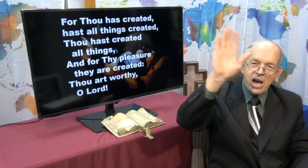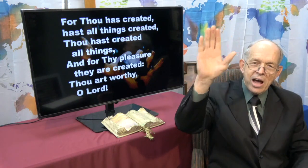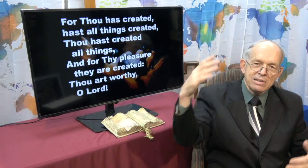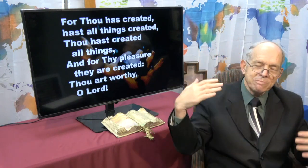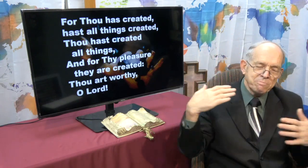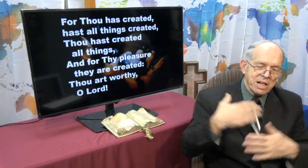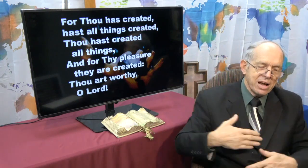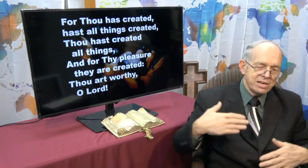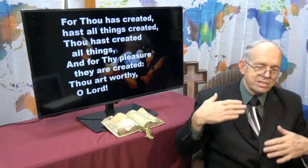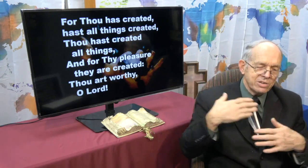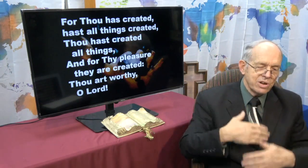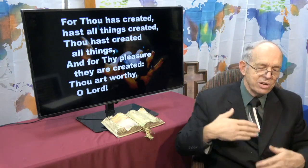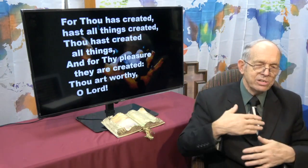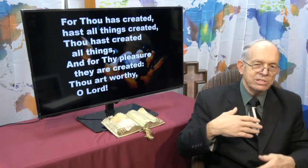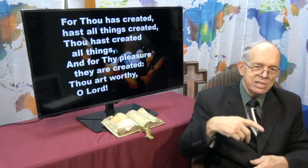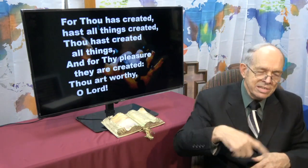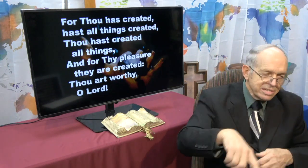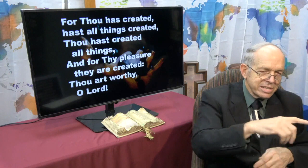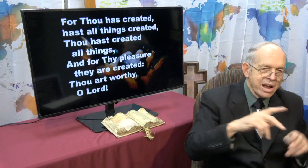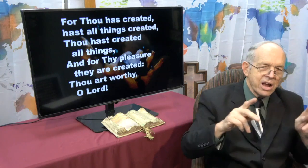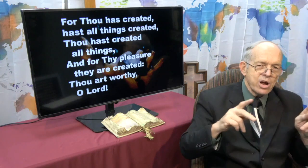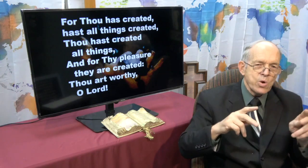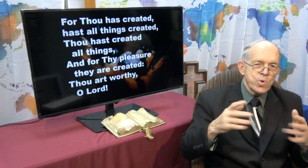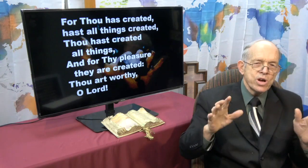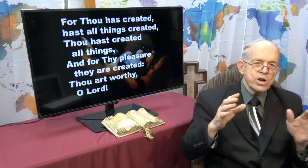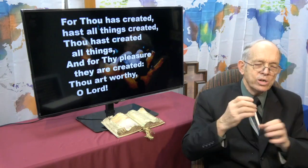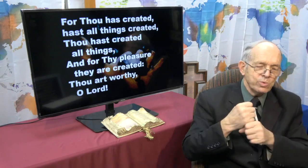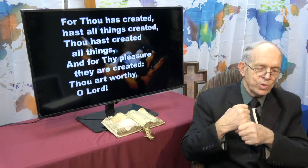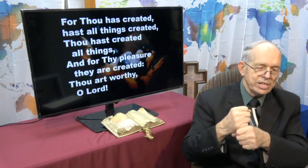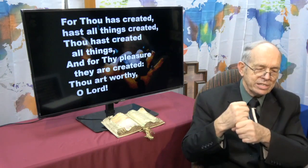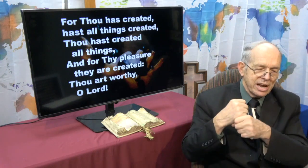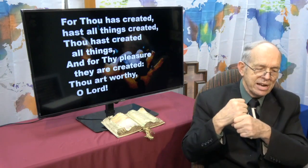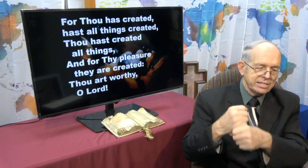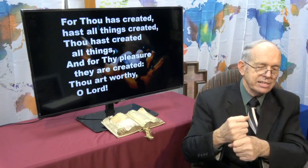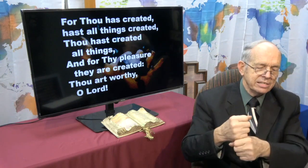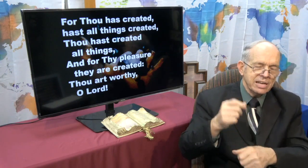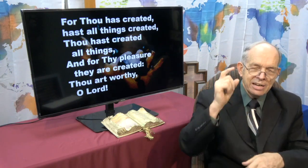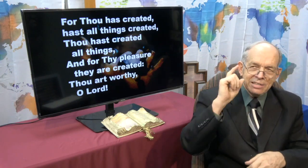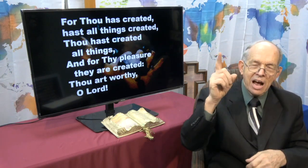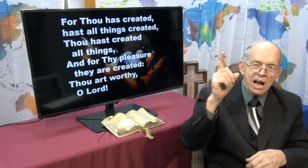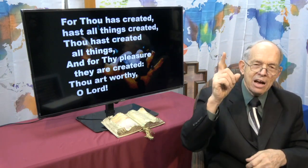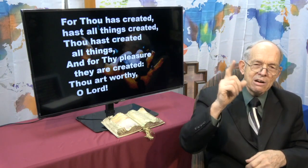thy blessing they were redeemed, thou